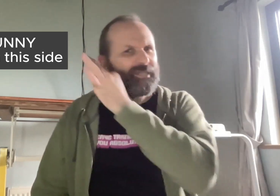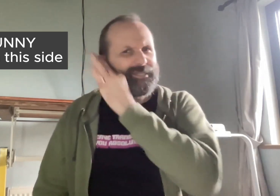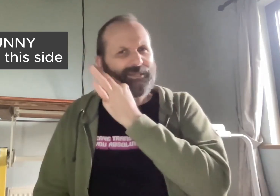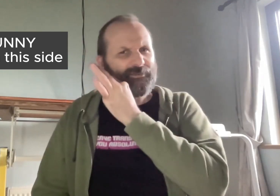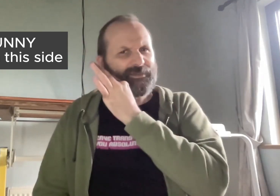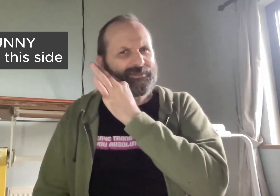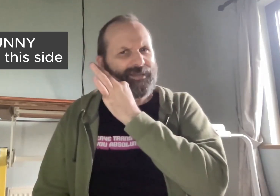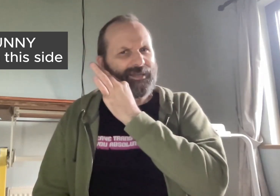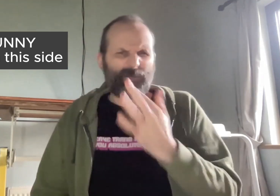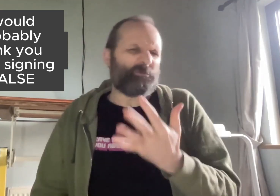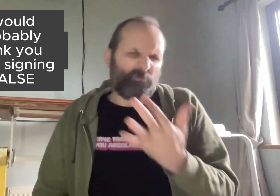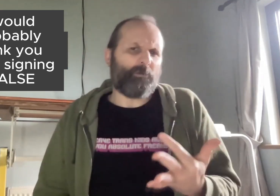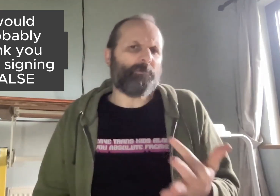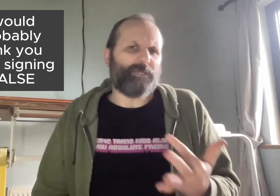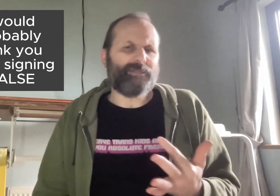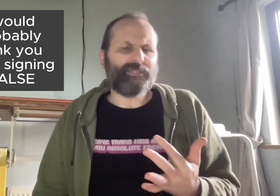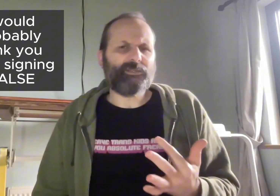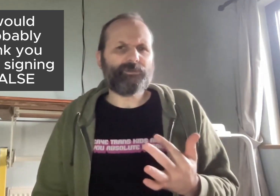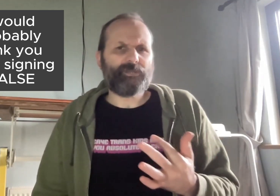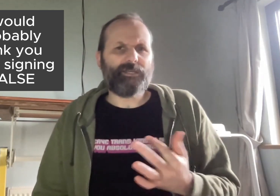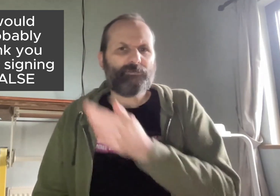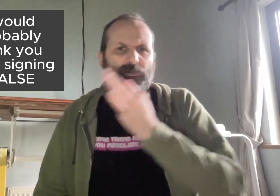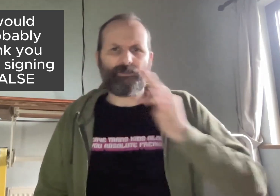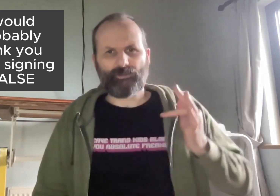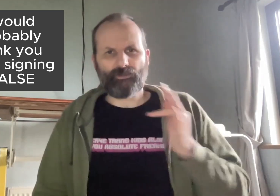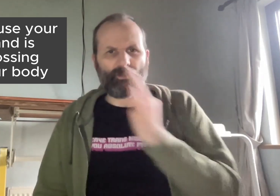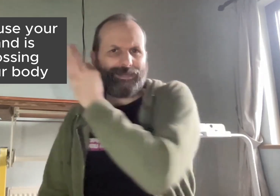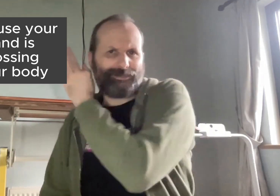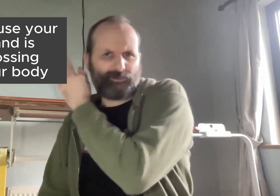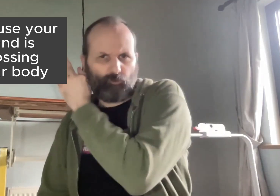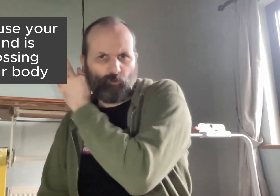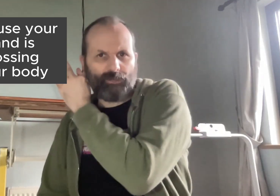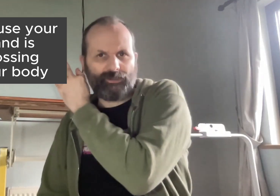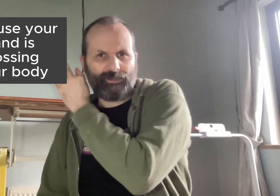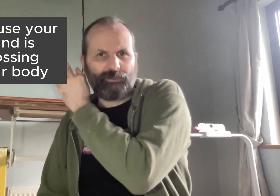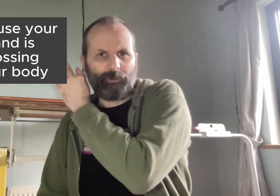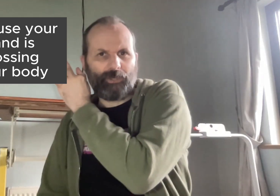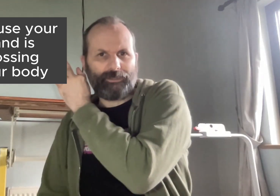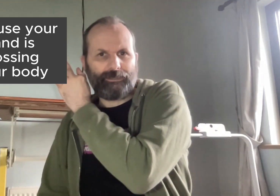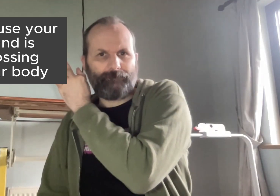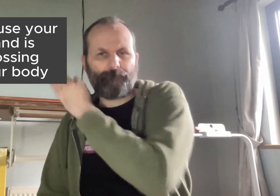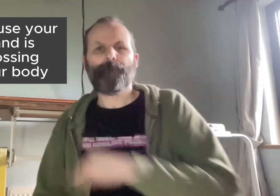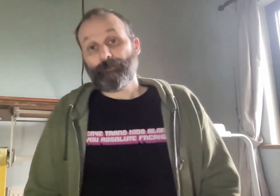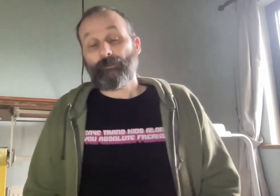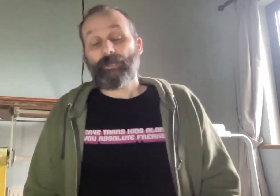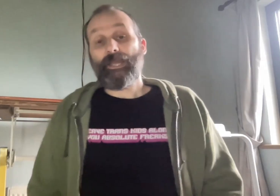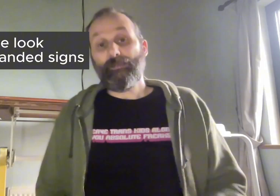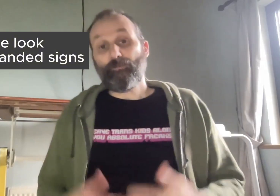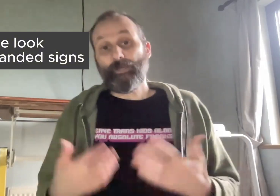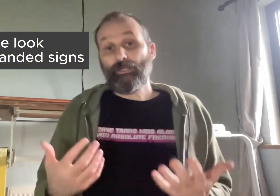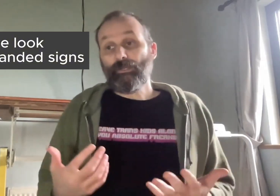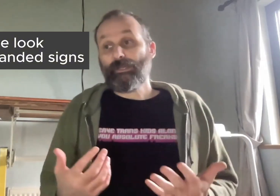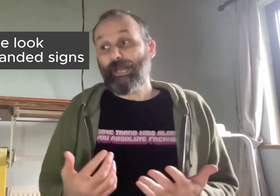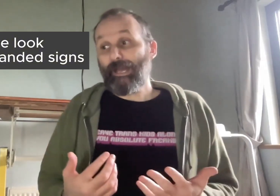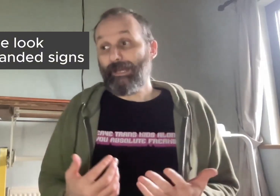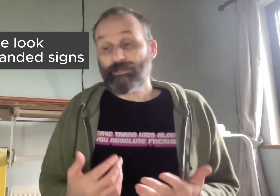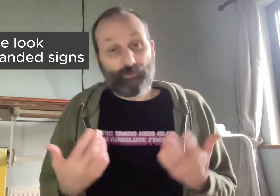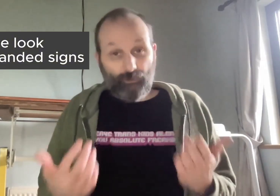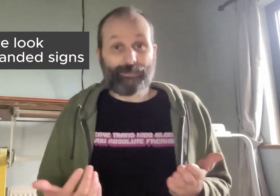funny down this side, I would probably think you were signing false because your hand is crossing your body. If we look at